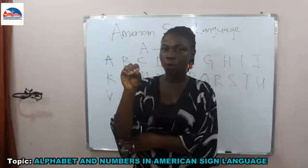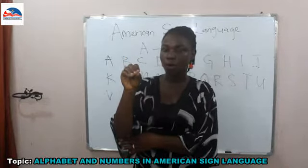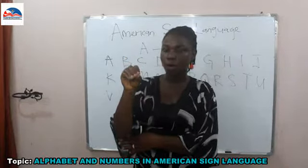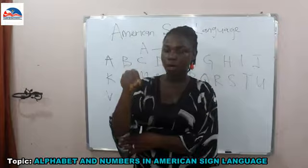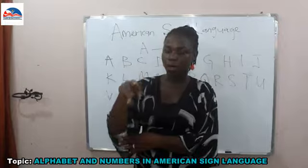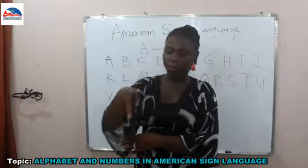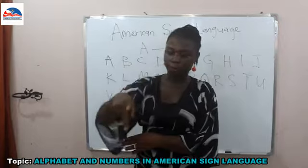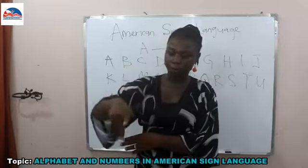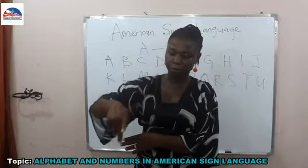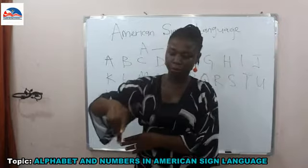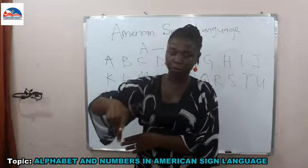and P.